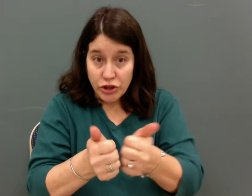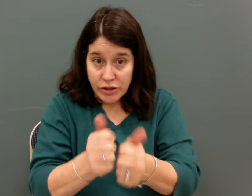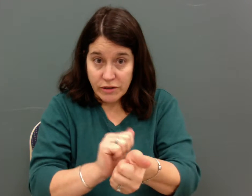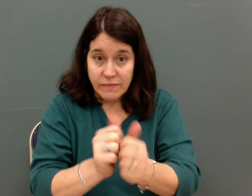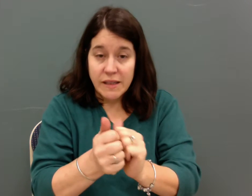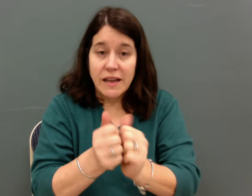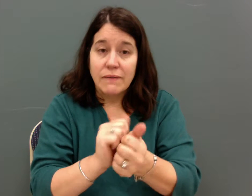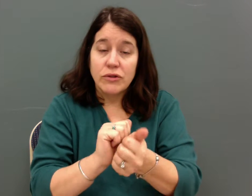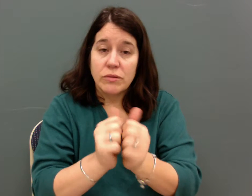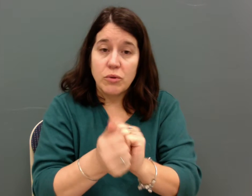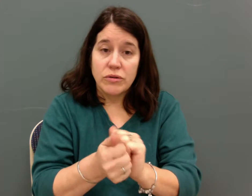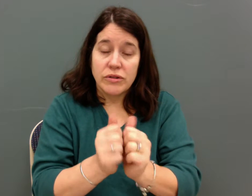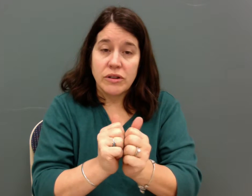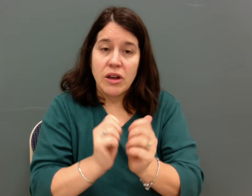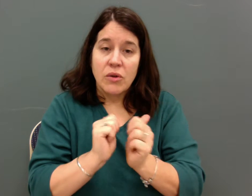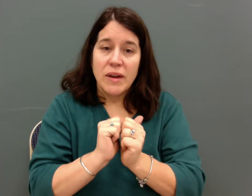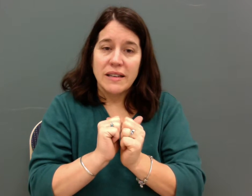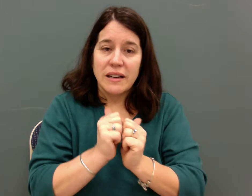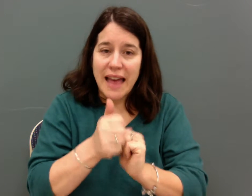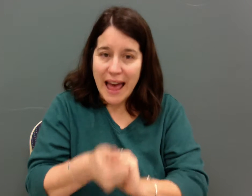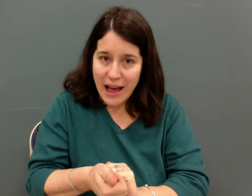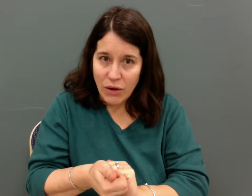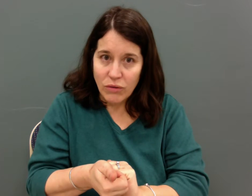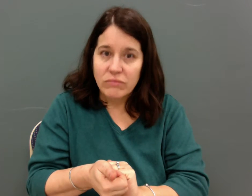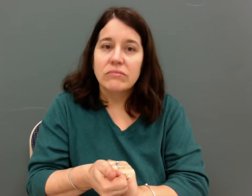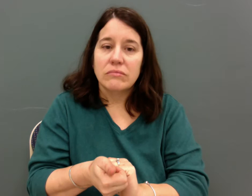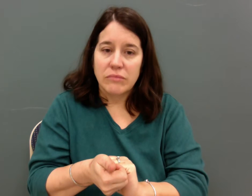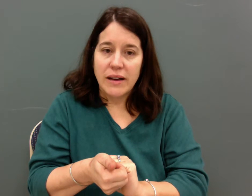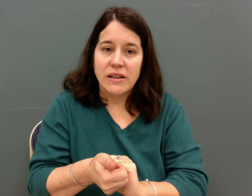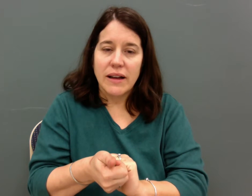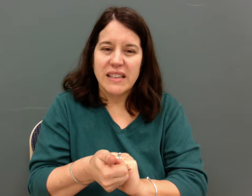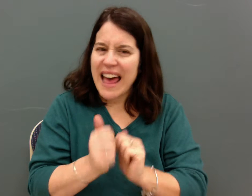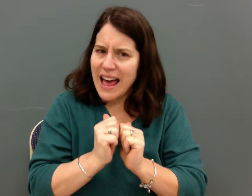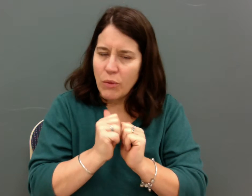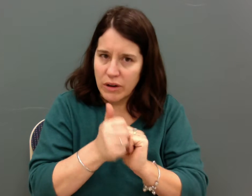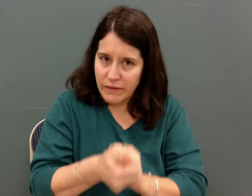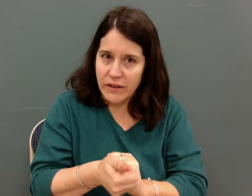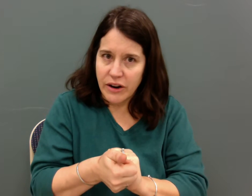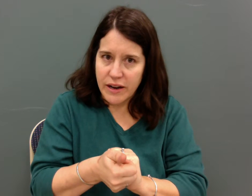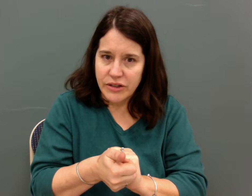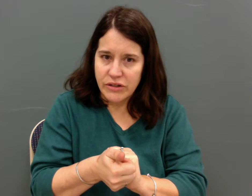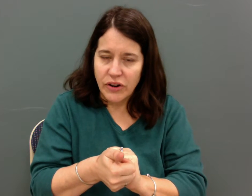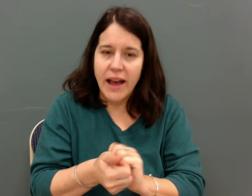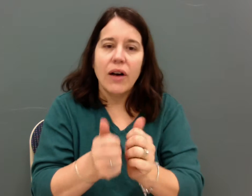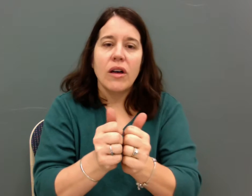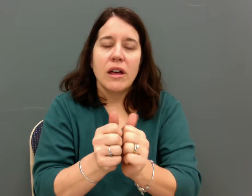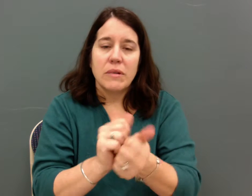Sports, sign for sports. We had done how. Okay, so that's how, one of the variations for how, but this